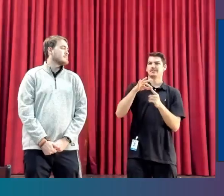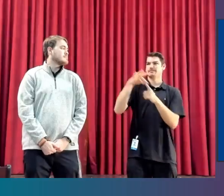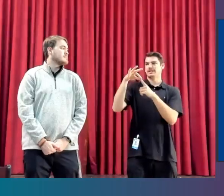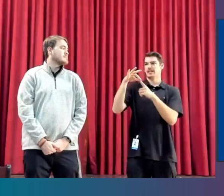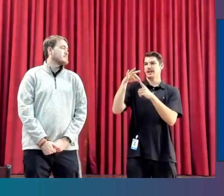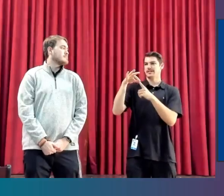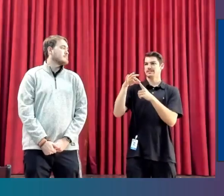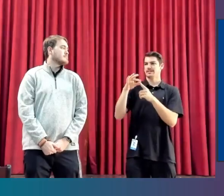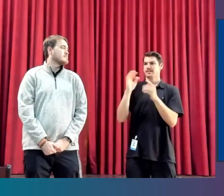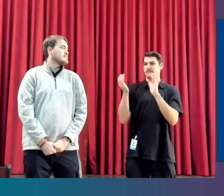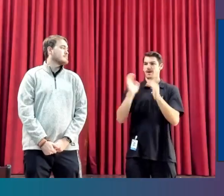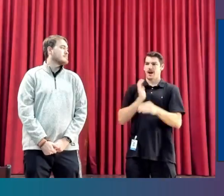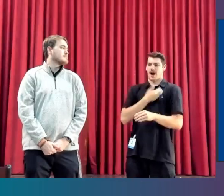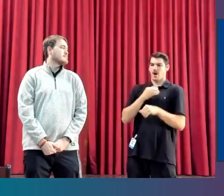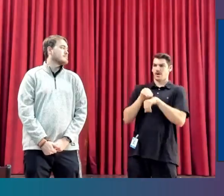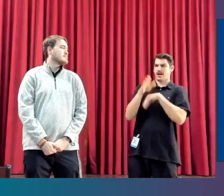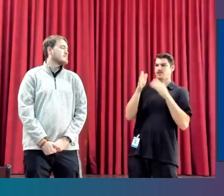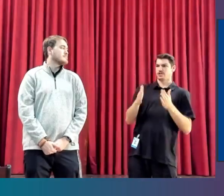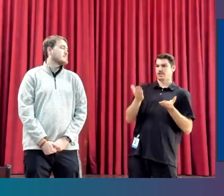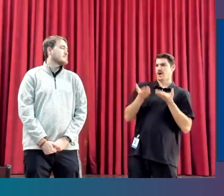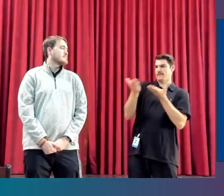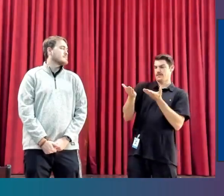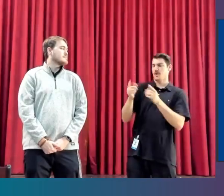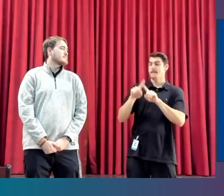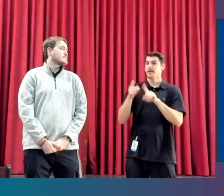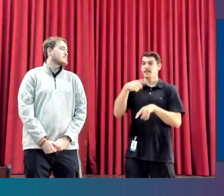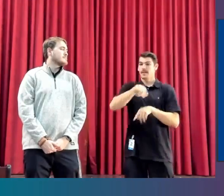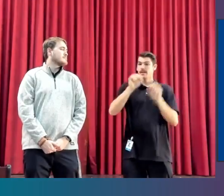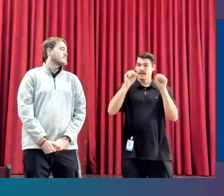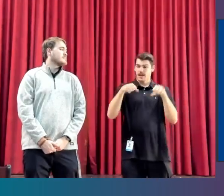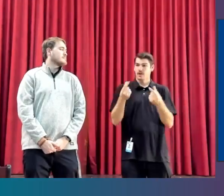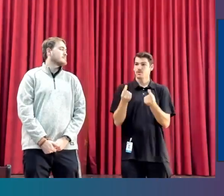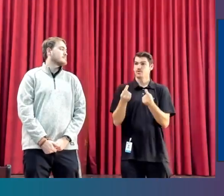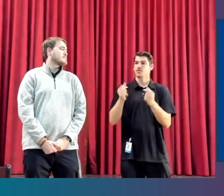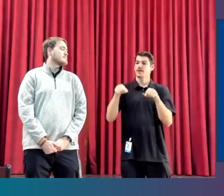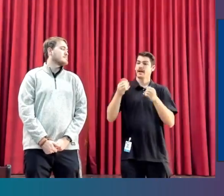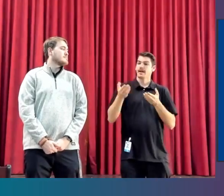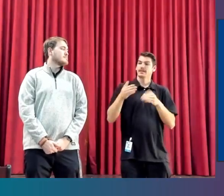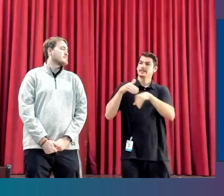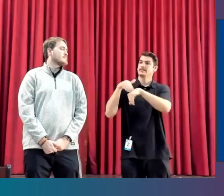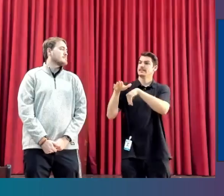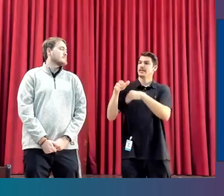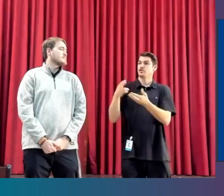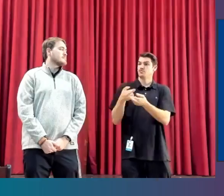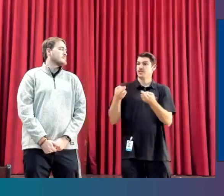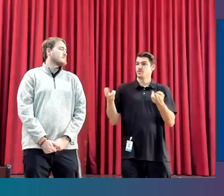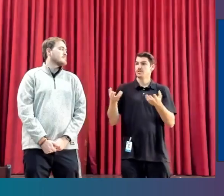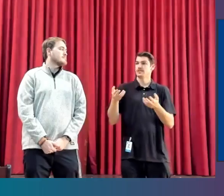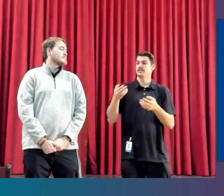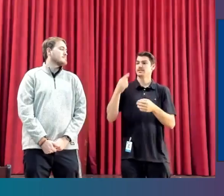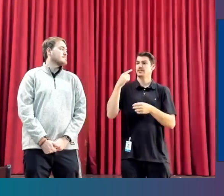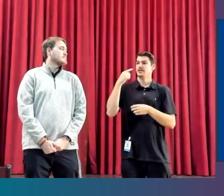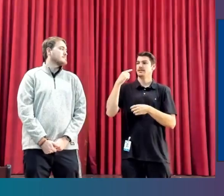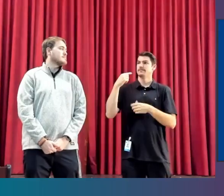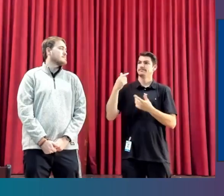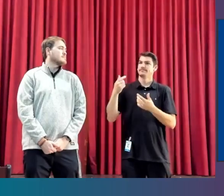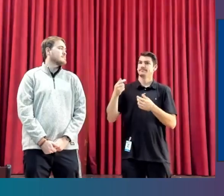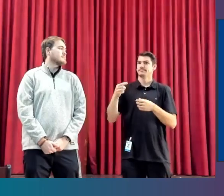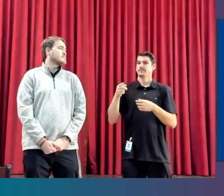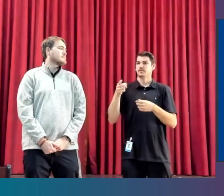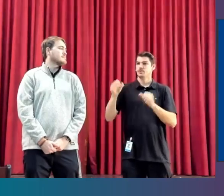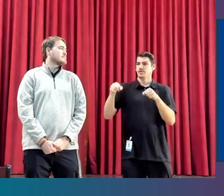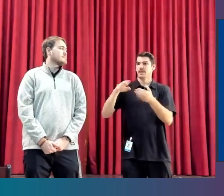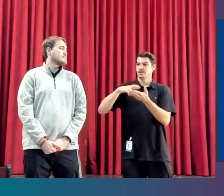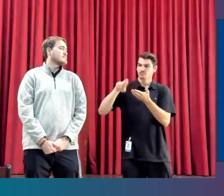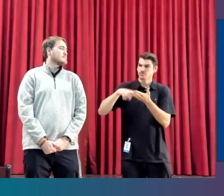our counselors offer, but what they can do is they can send you resources with some that you can use on